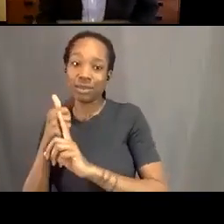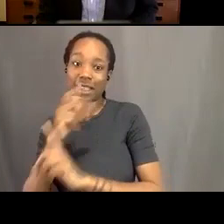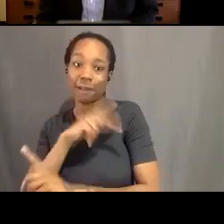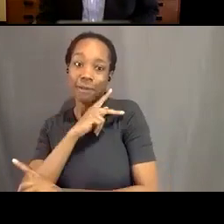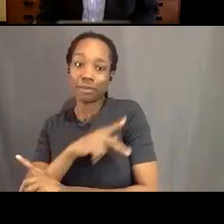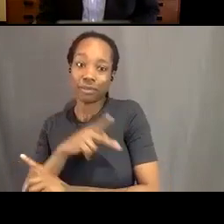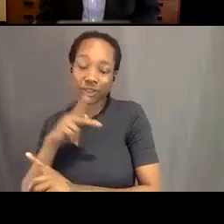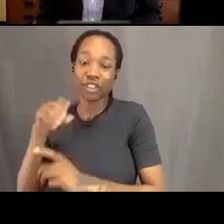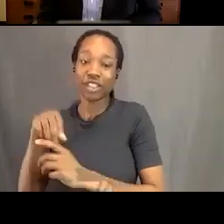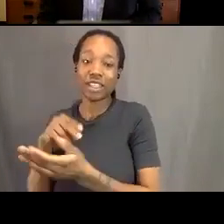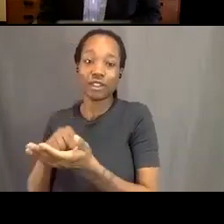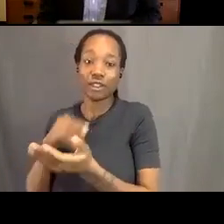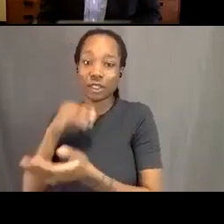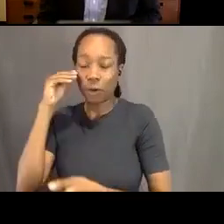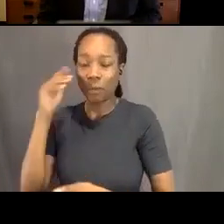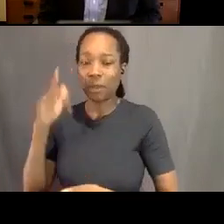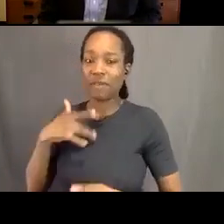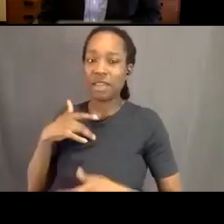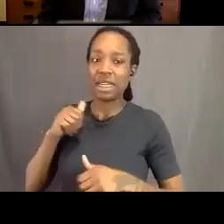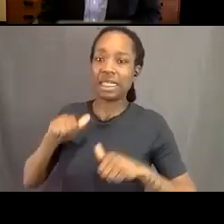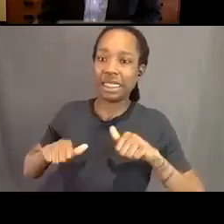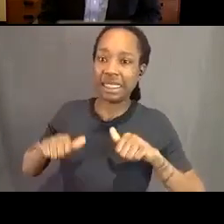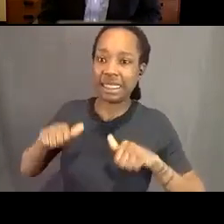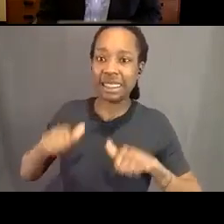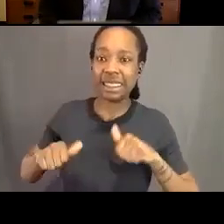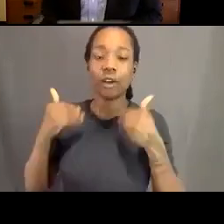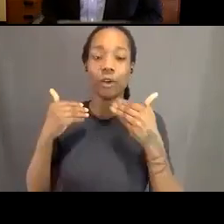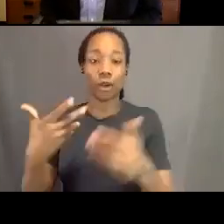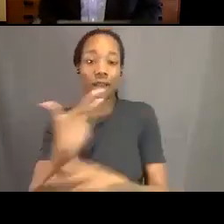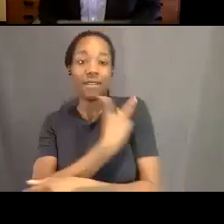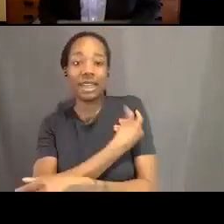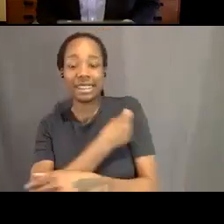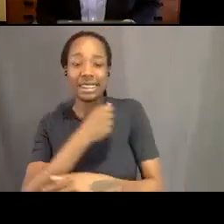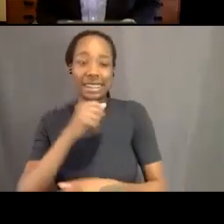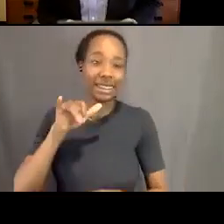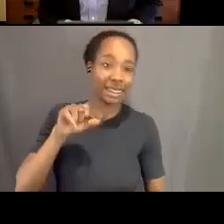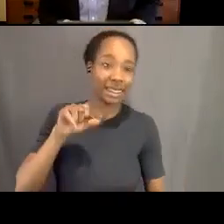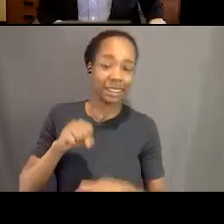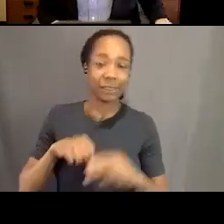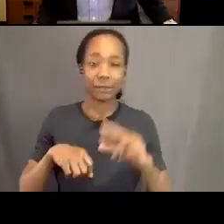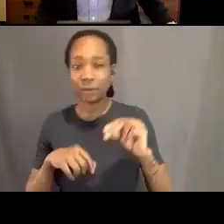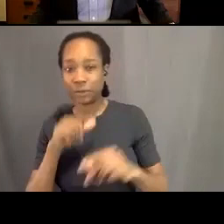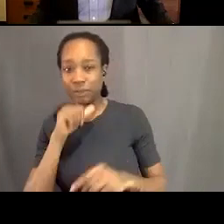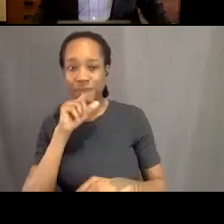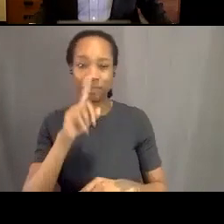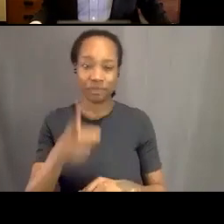with the vaccine. So we have a lot of work to do. And I want to close with something that I